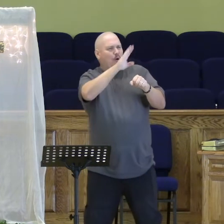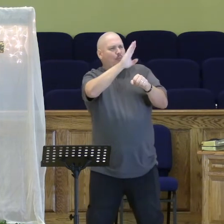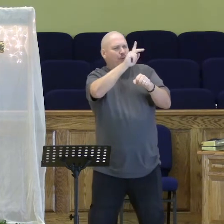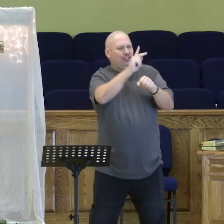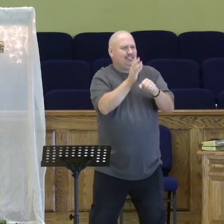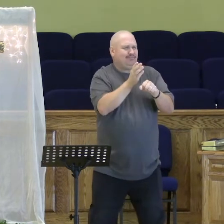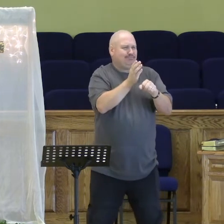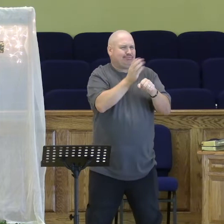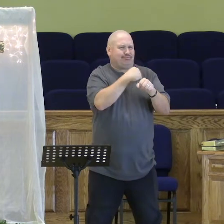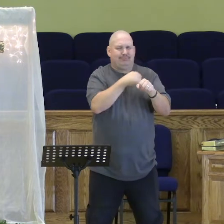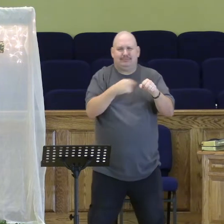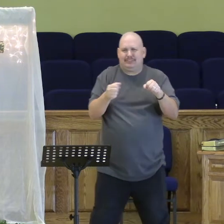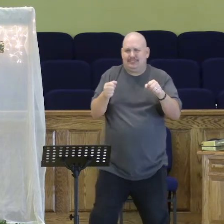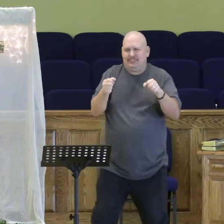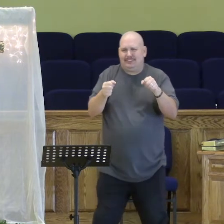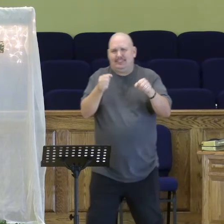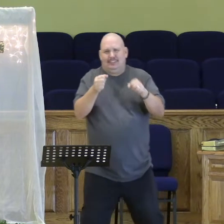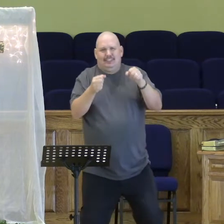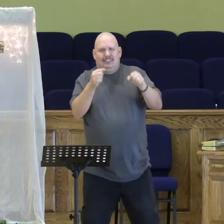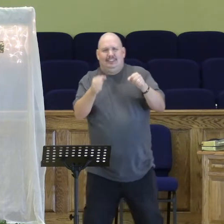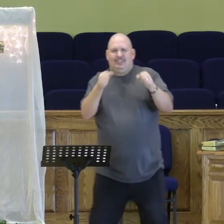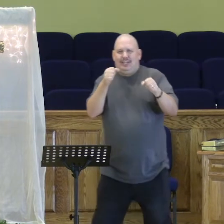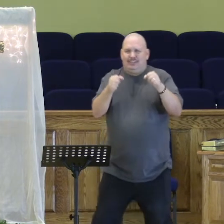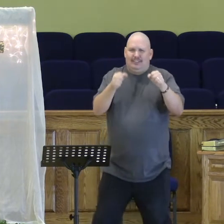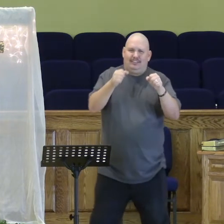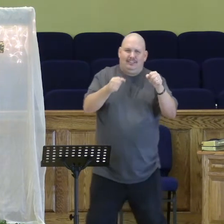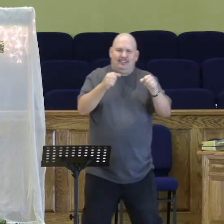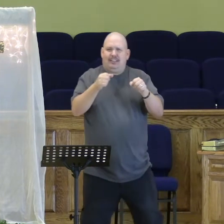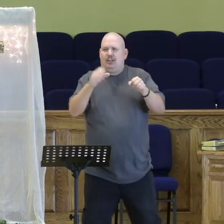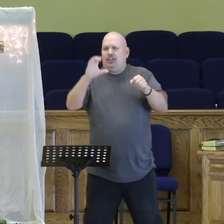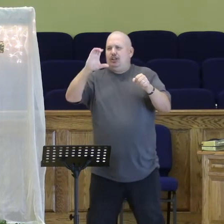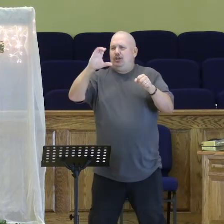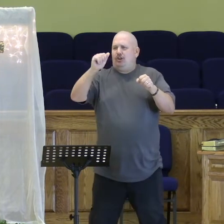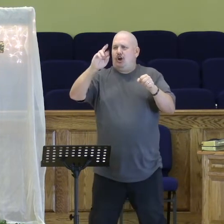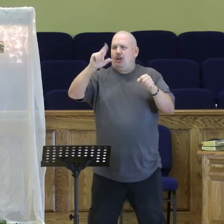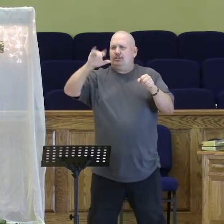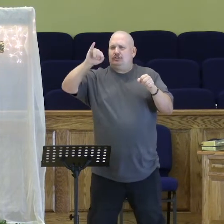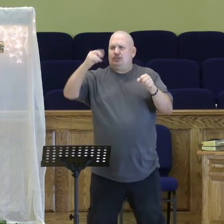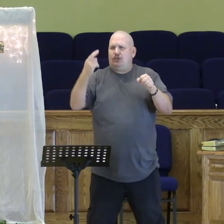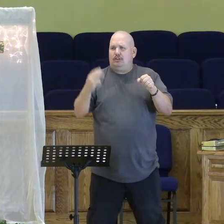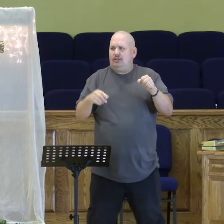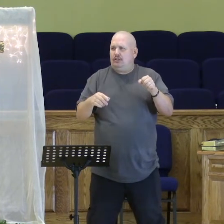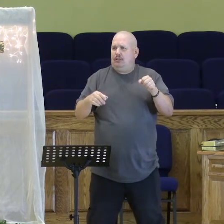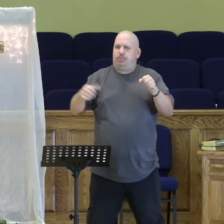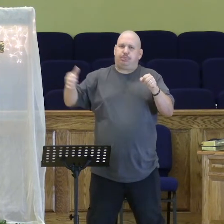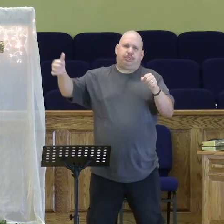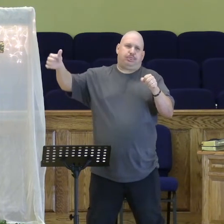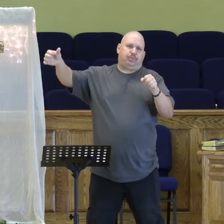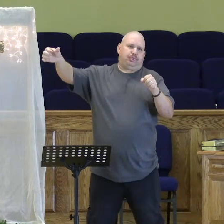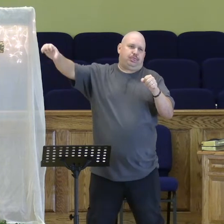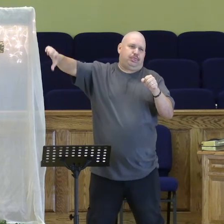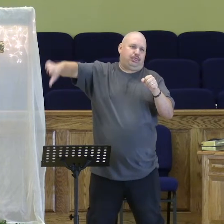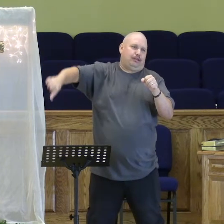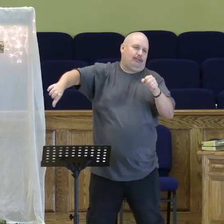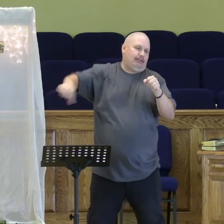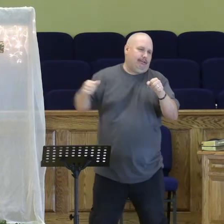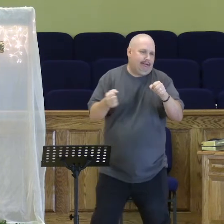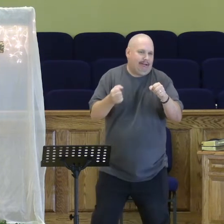a restaurant. BK, forget Burger King. Carl's Jr., nah, I ain't going to Carl's